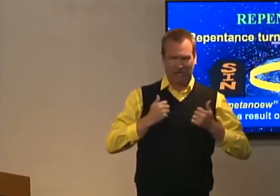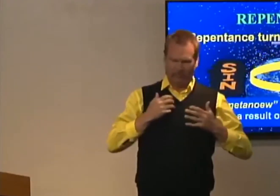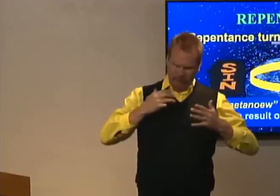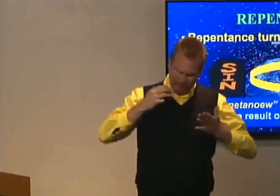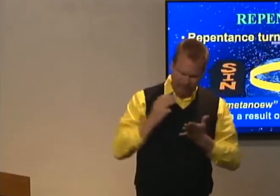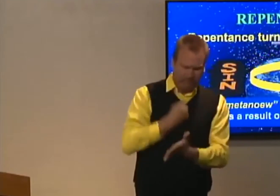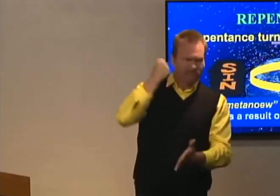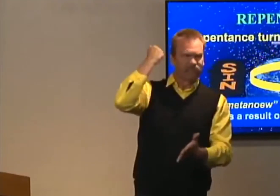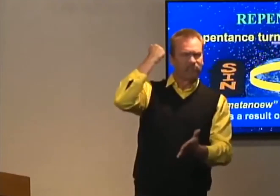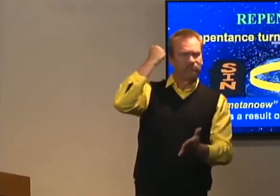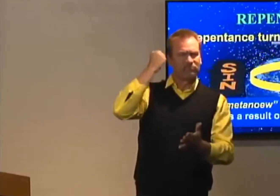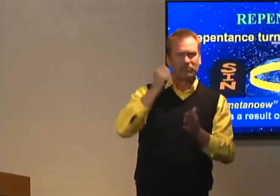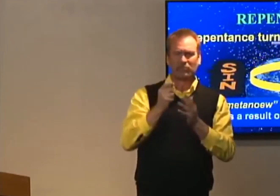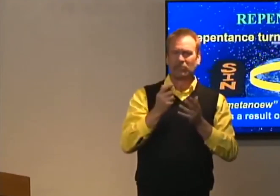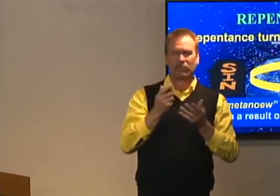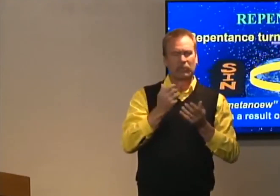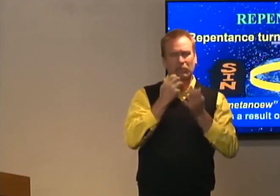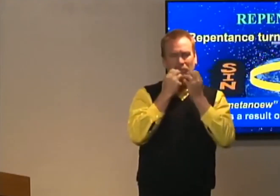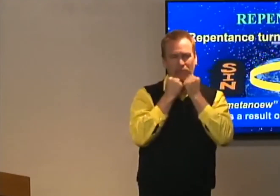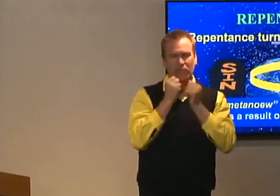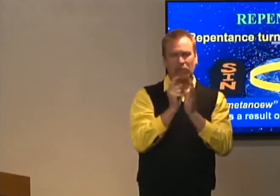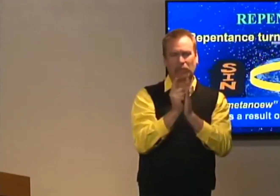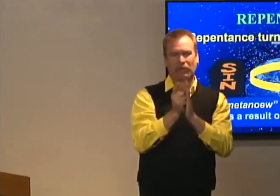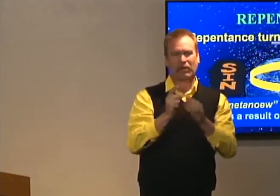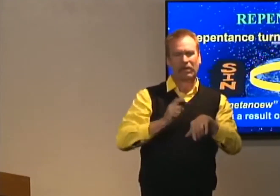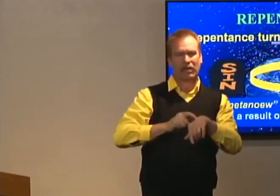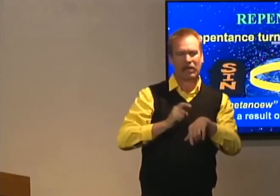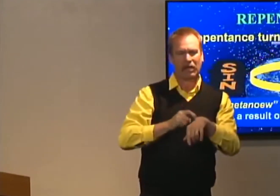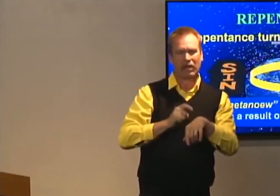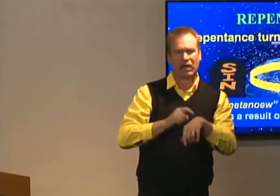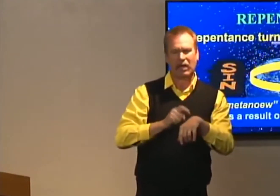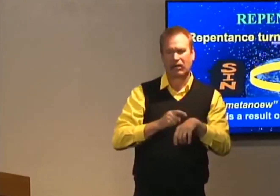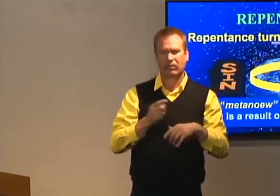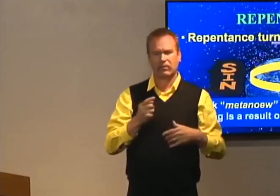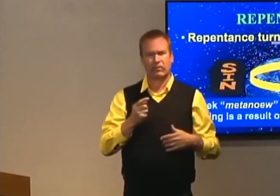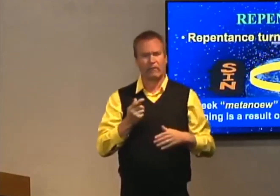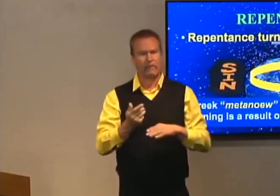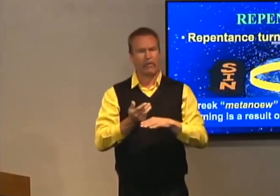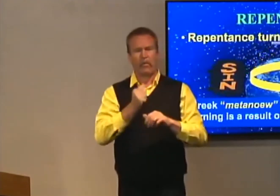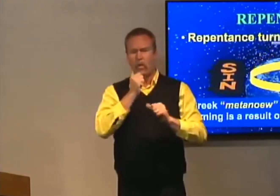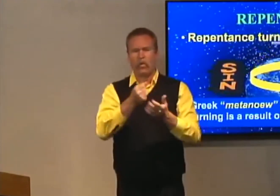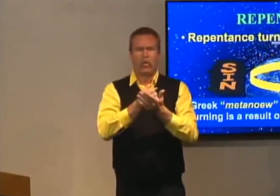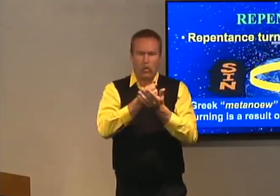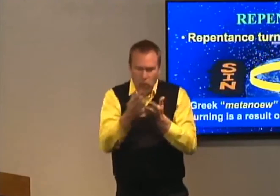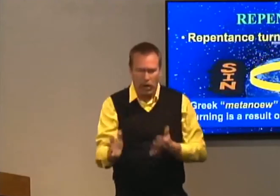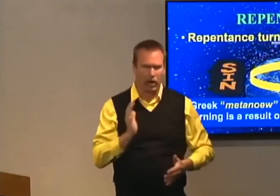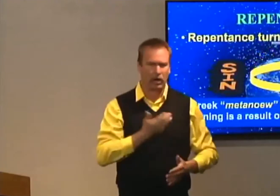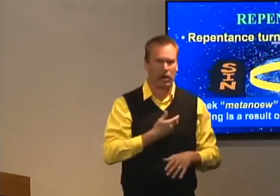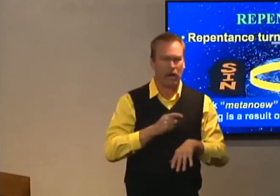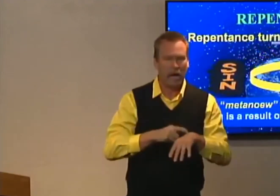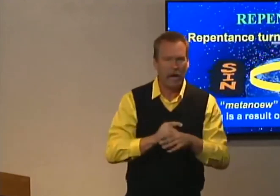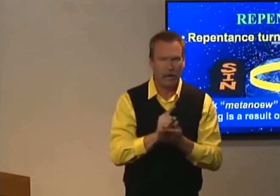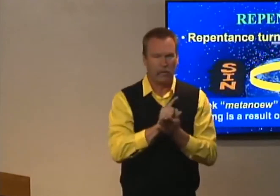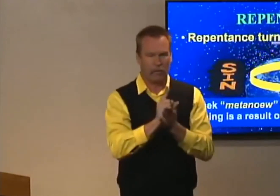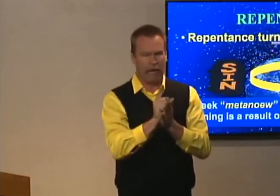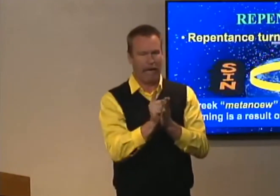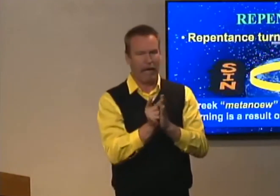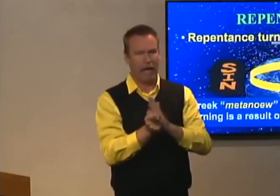them. Let's jump at the chance. Let's cherish the moments that we have that we can share. Let's not waste our time